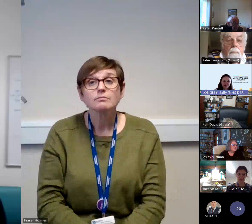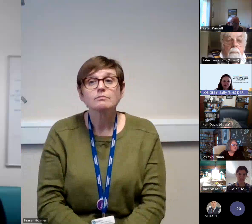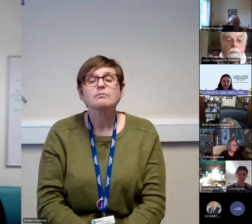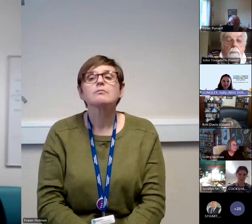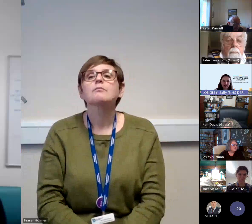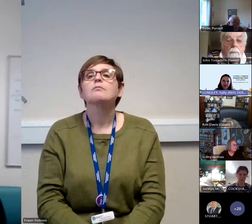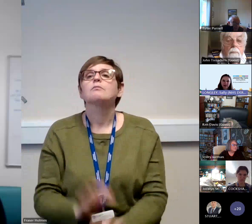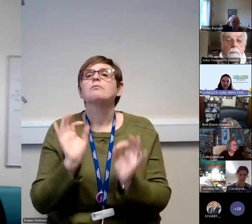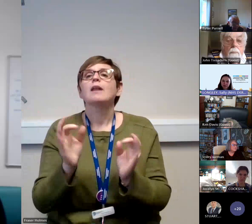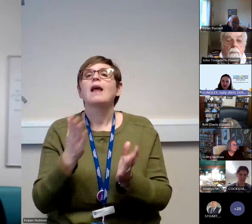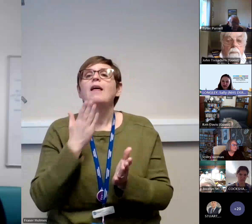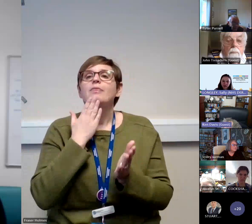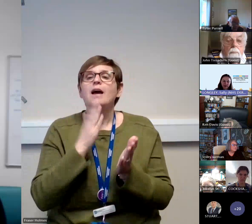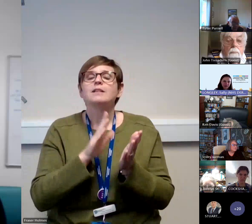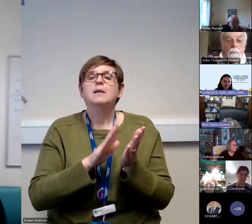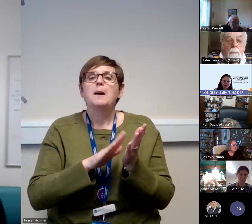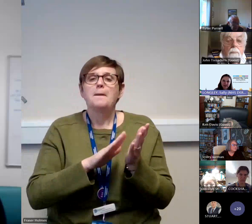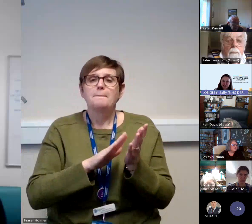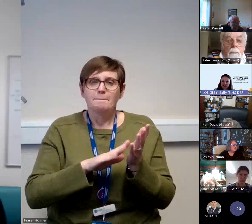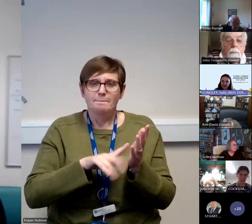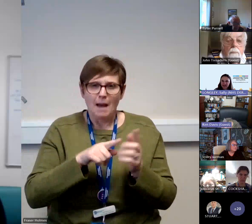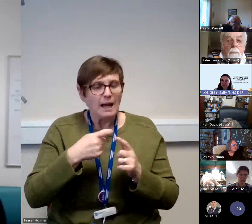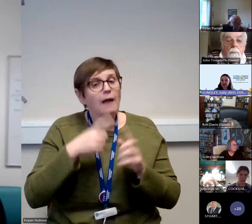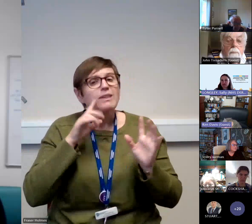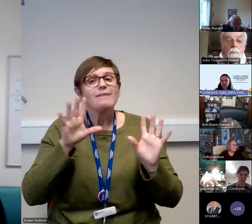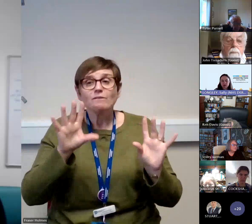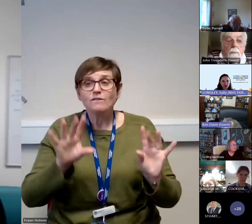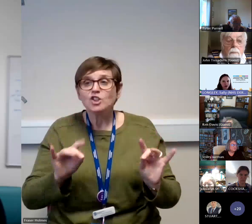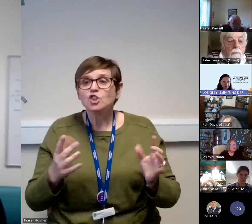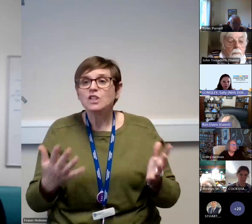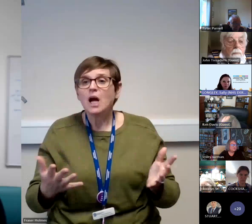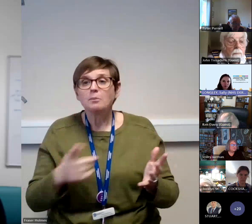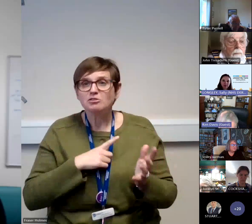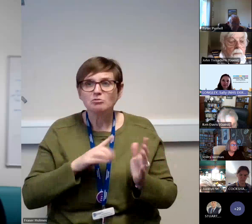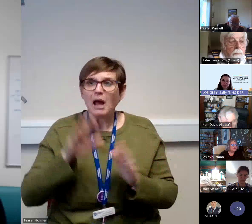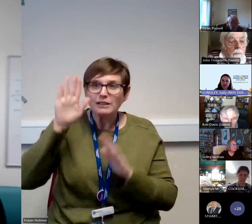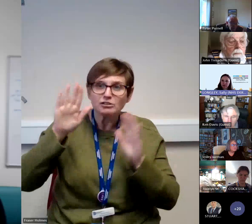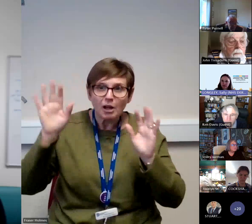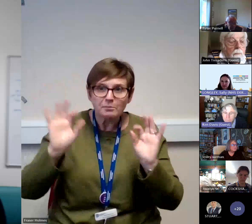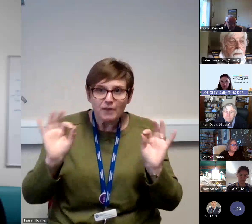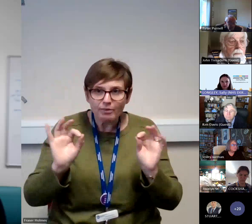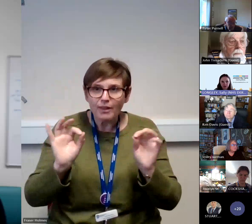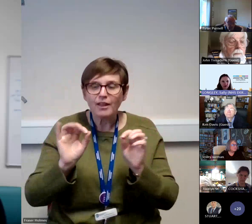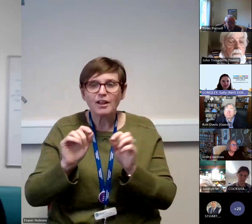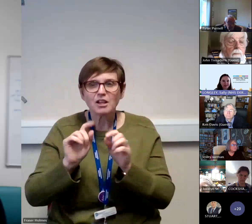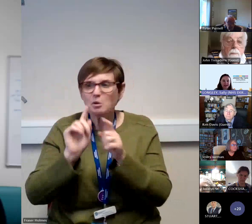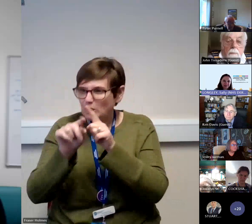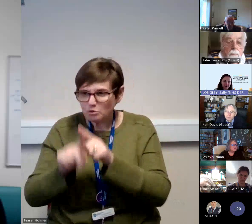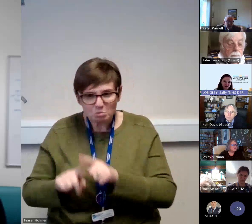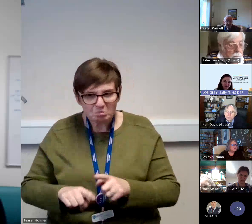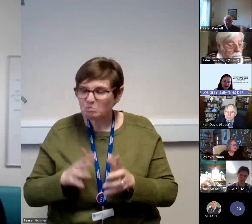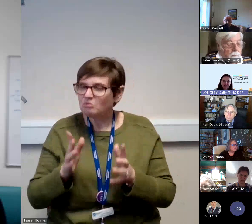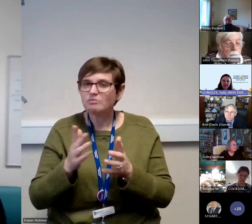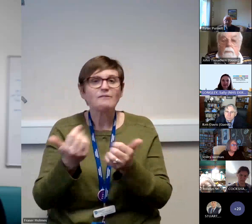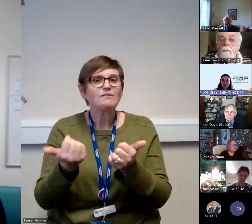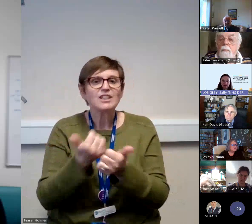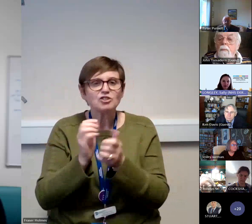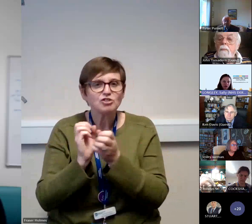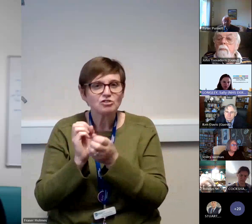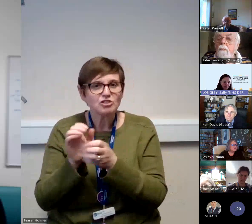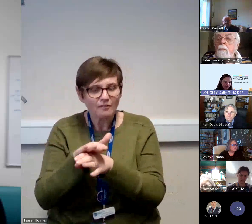Great, thanks, Mike. And I think we'll finish there because it's there's no more hands up, and I think we've answered all the questions. As Mark